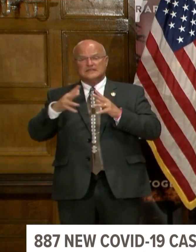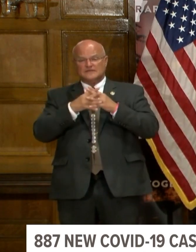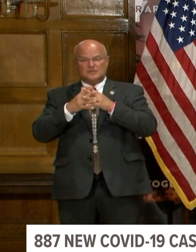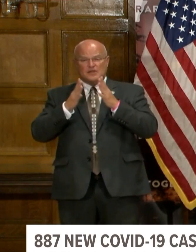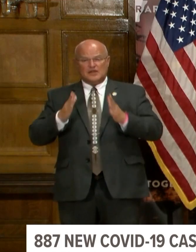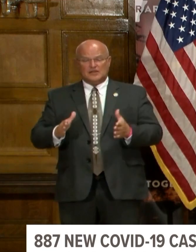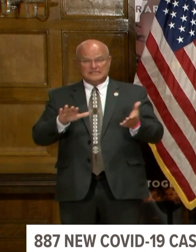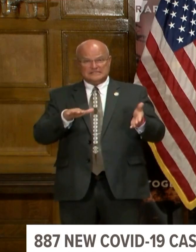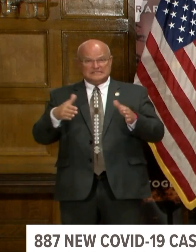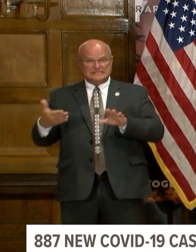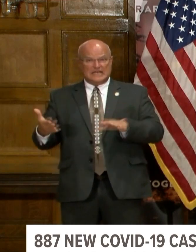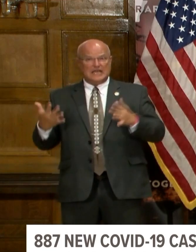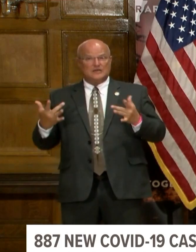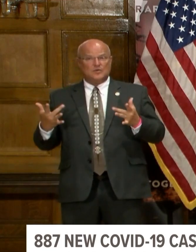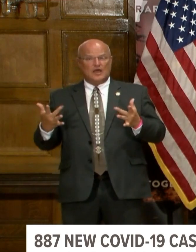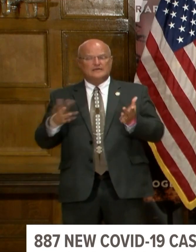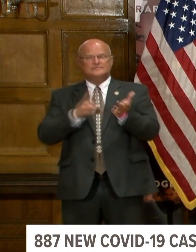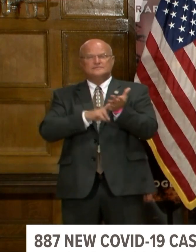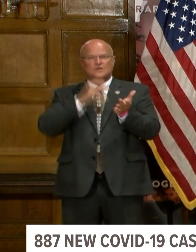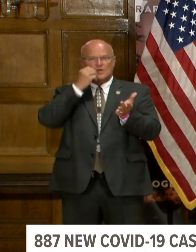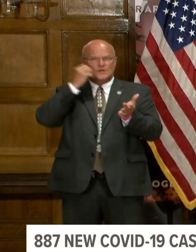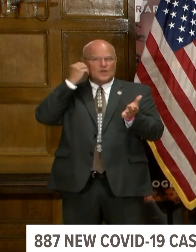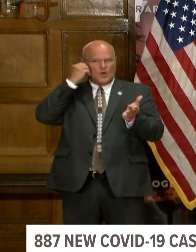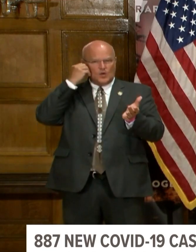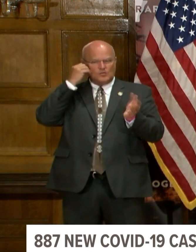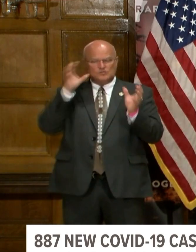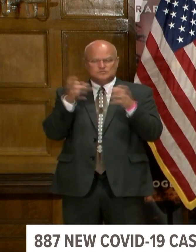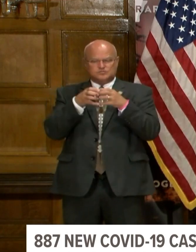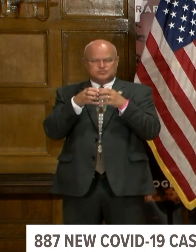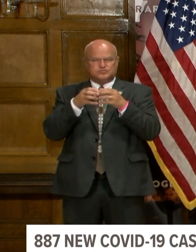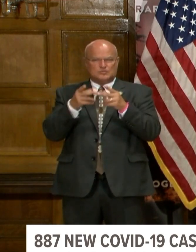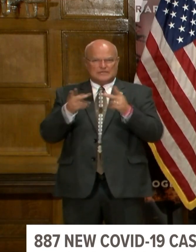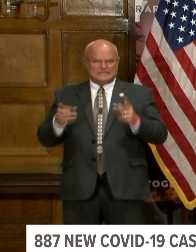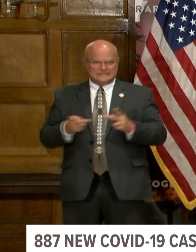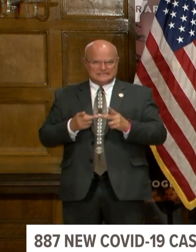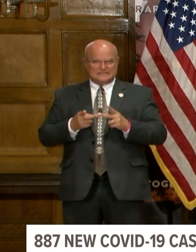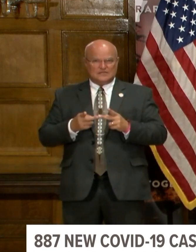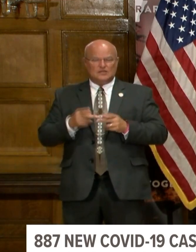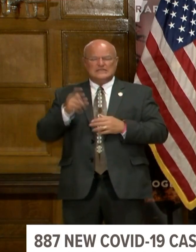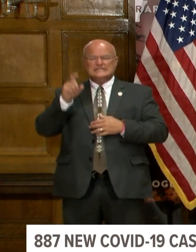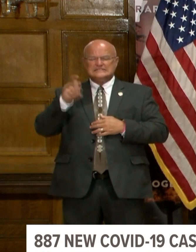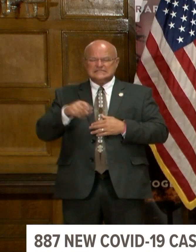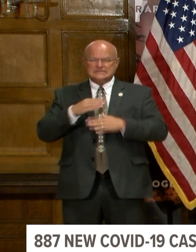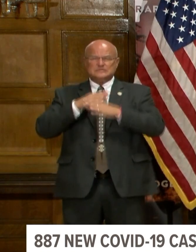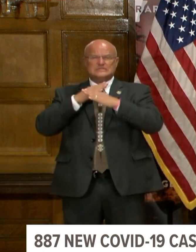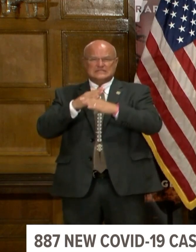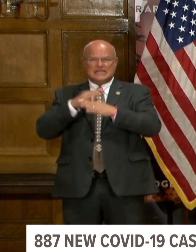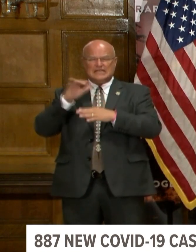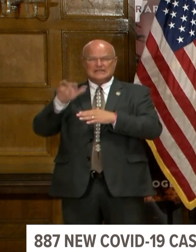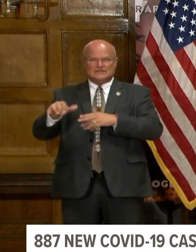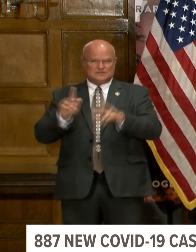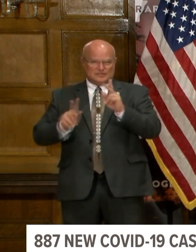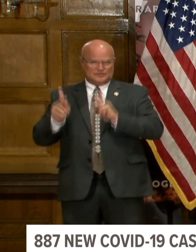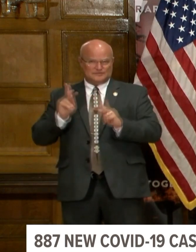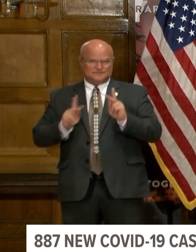died because they are in nursing homes or in congregate facilities. So we need to protect this